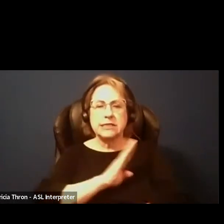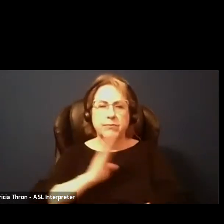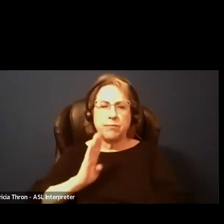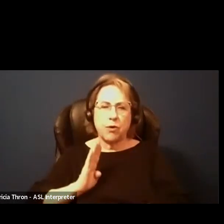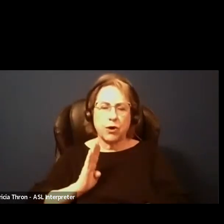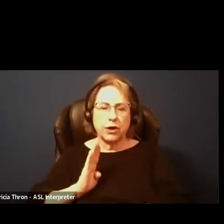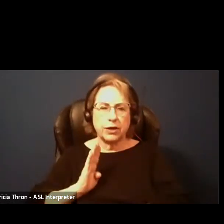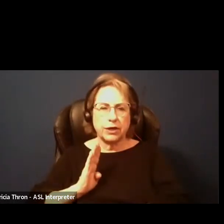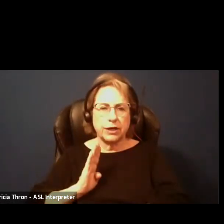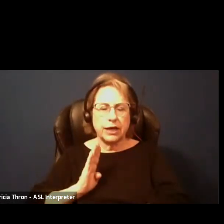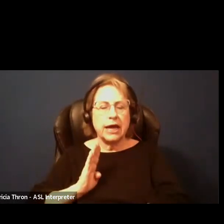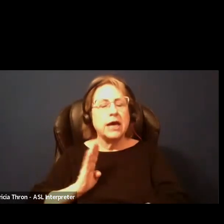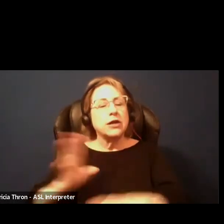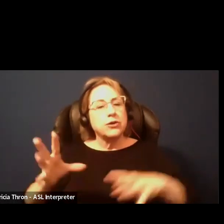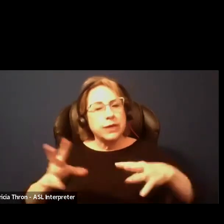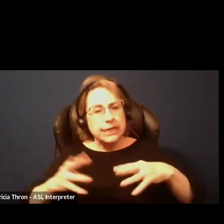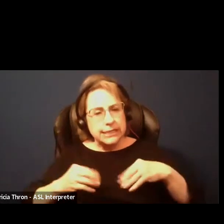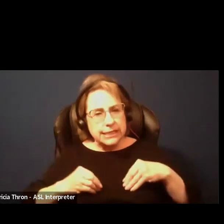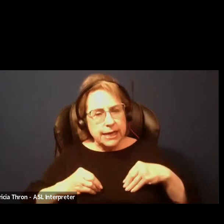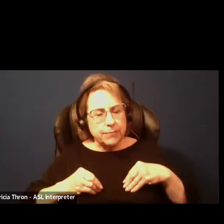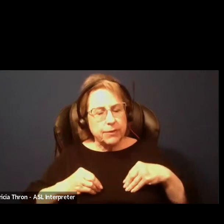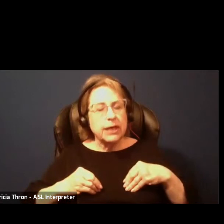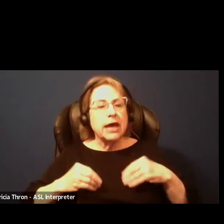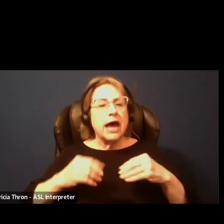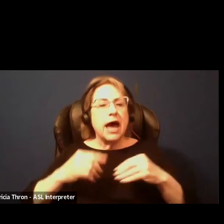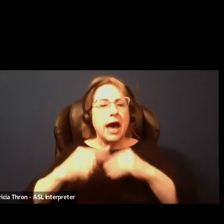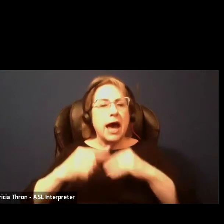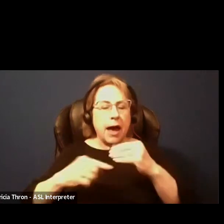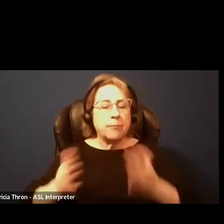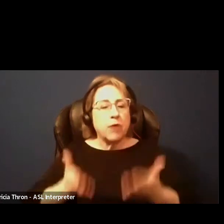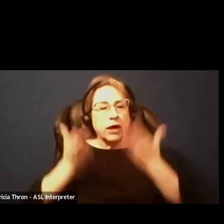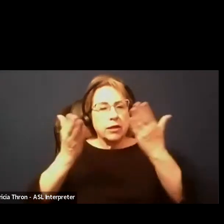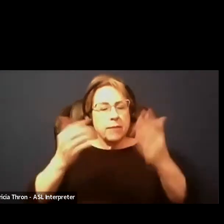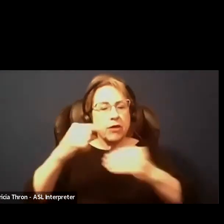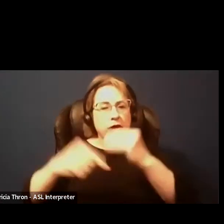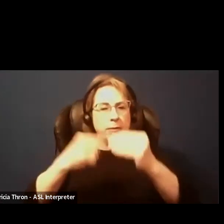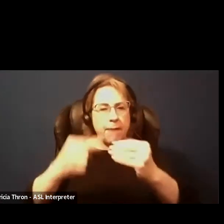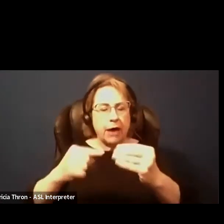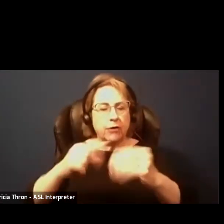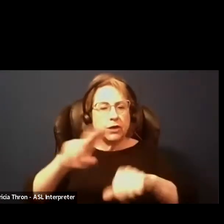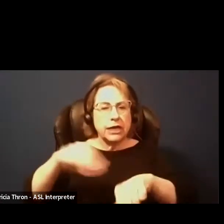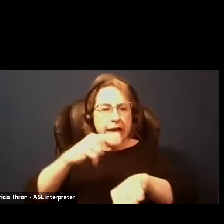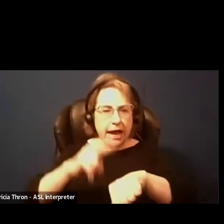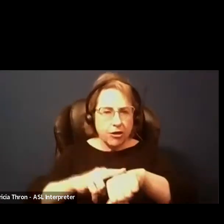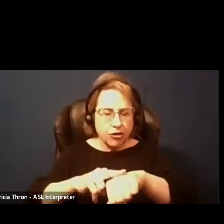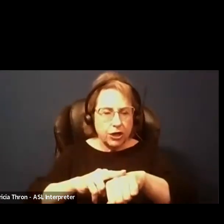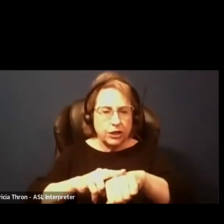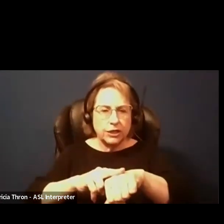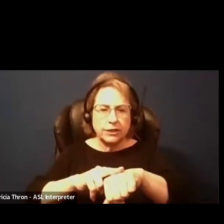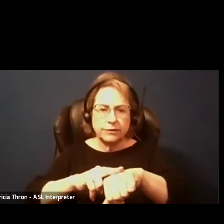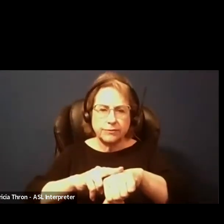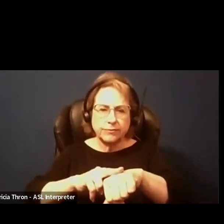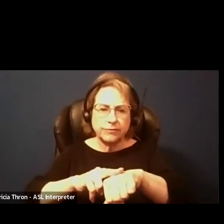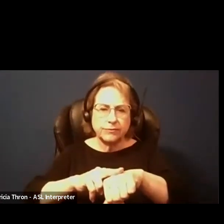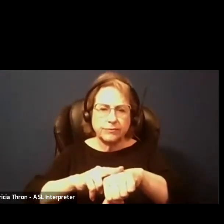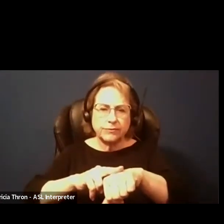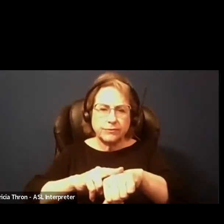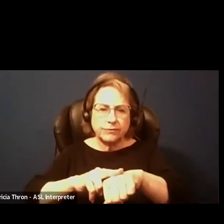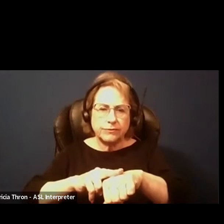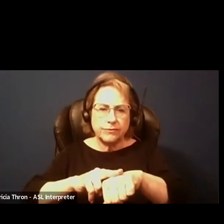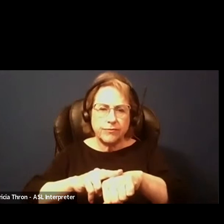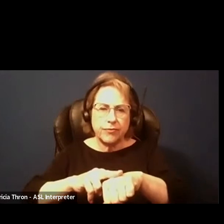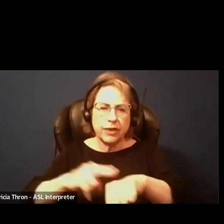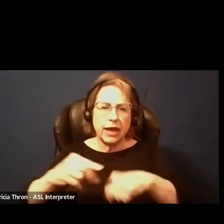National Disability Employment Awareness Month proclamation. And we have Eli Politz, a transition specialist with